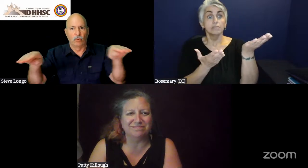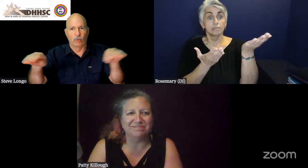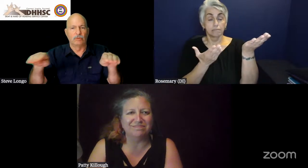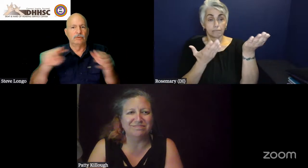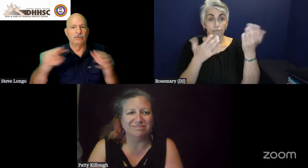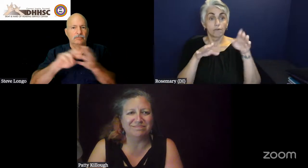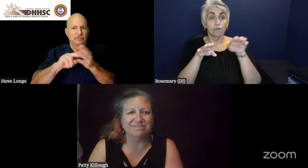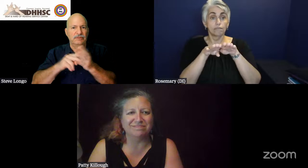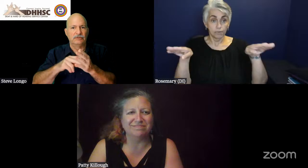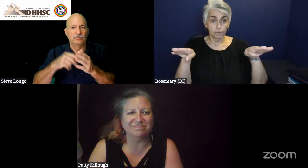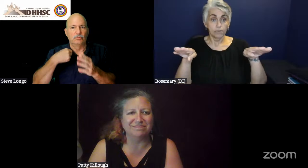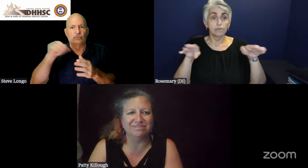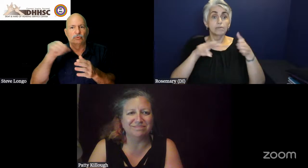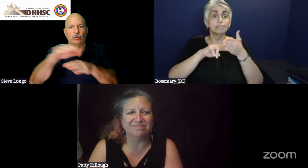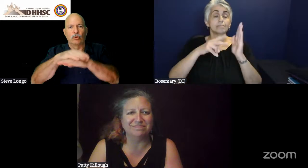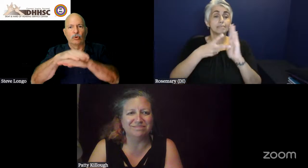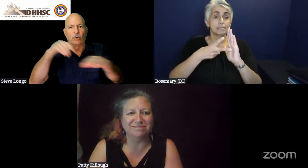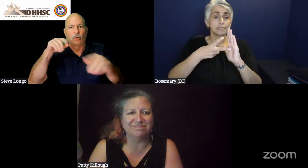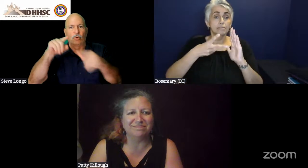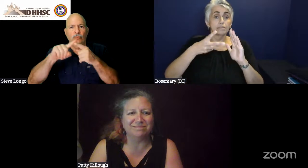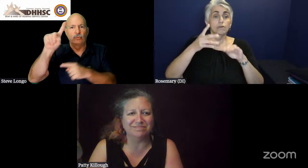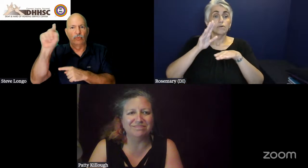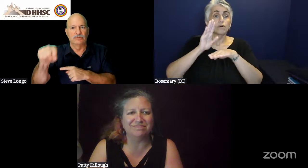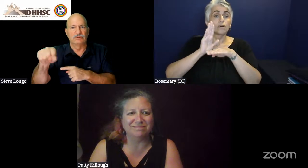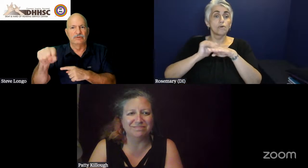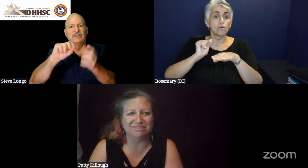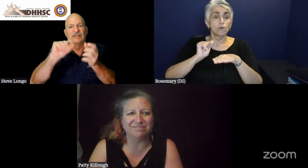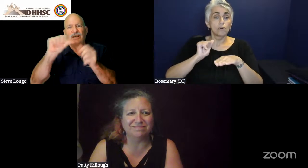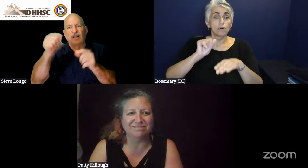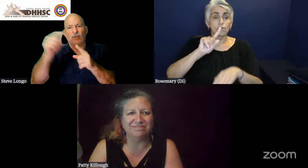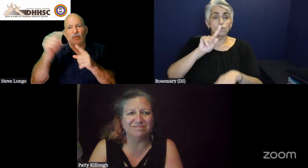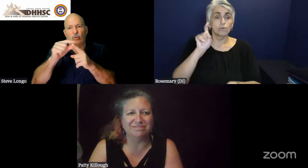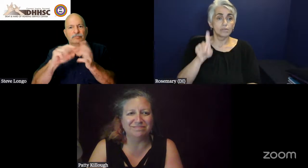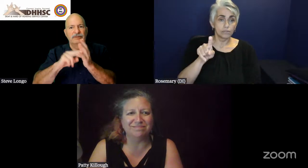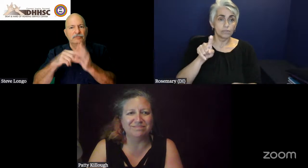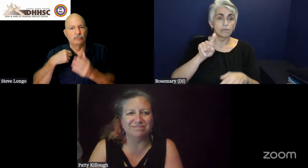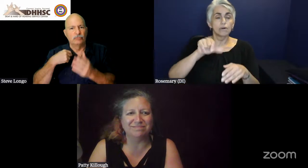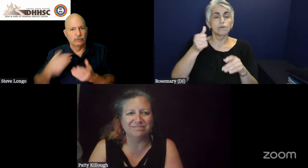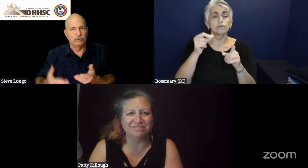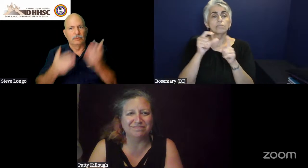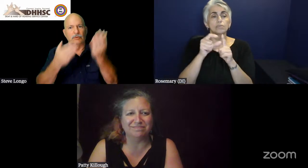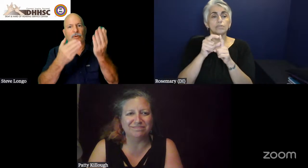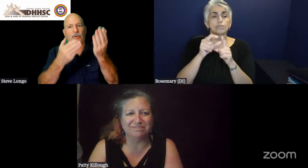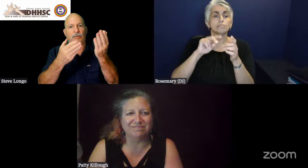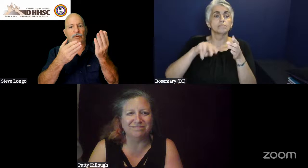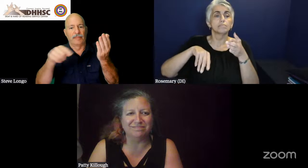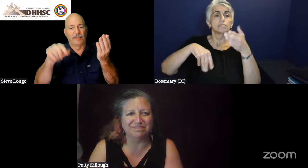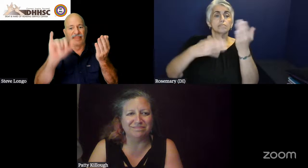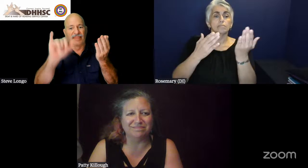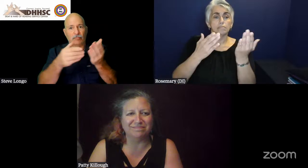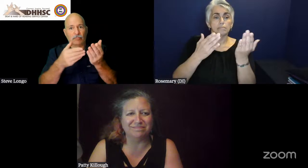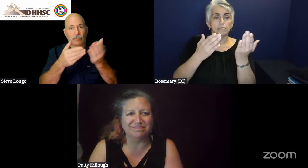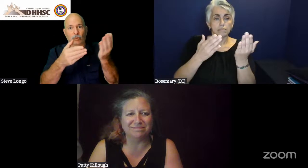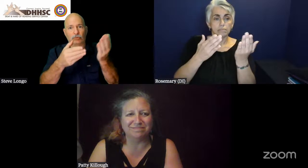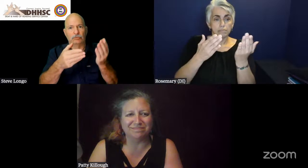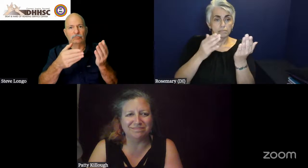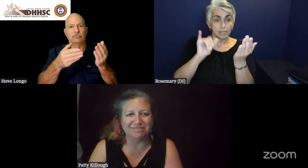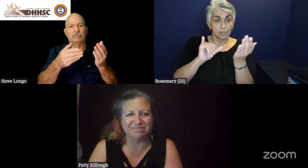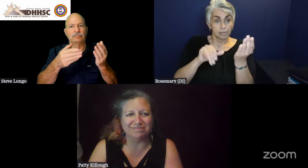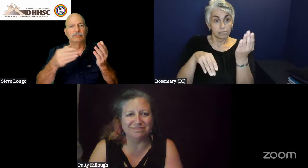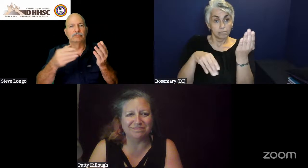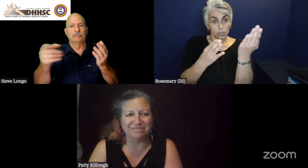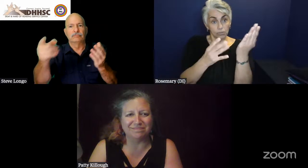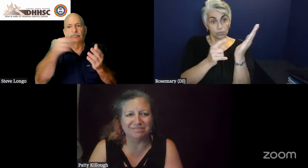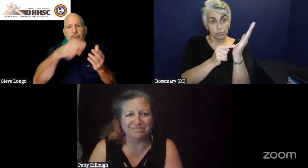Then let's ask that the motion be on the floor, which means we'll call for the question, which